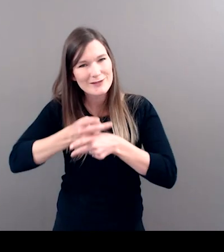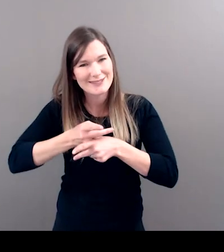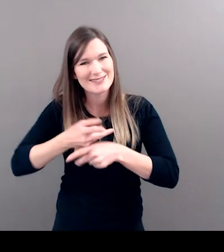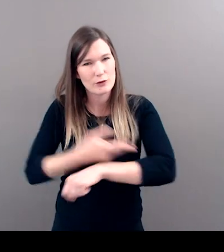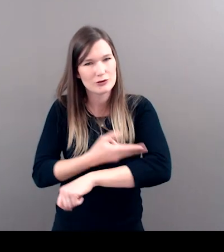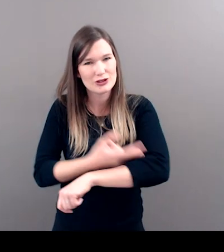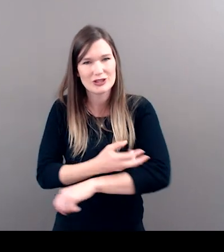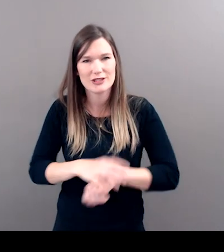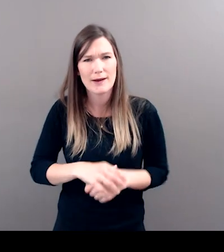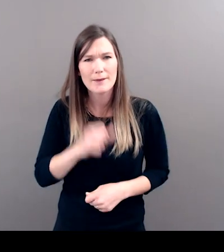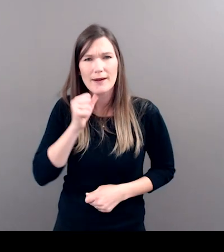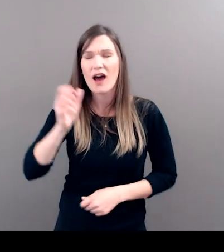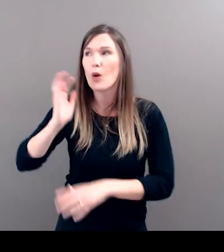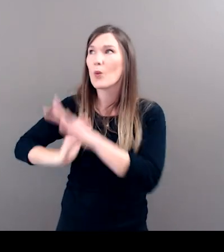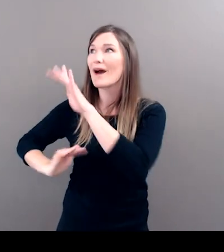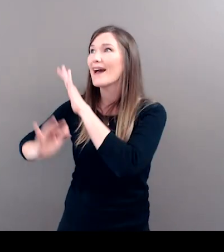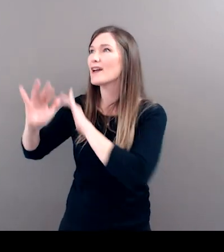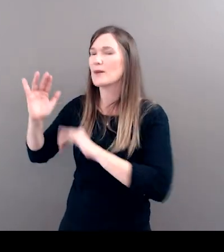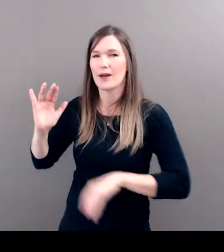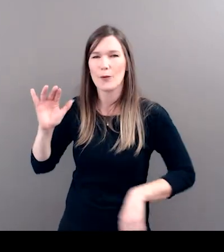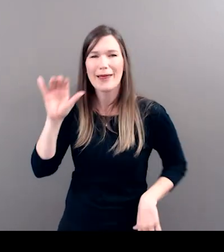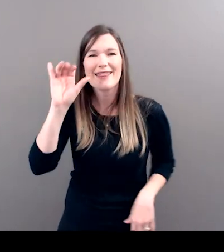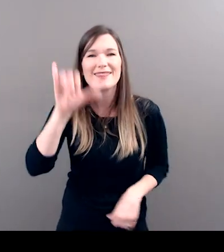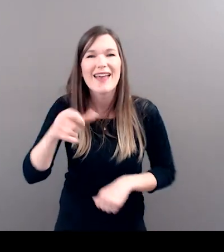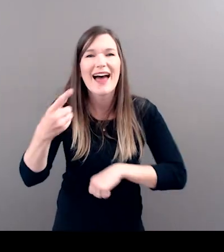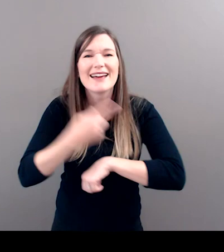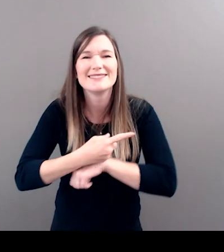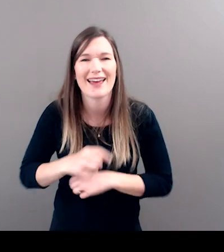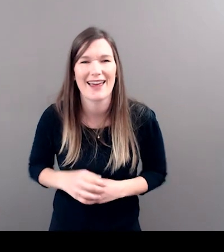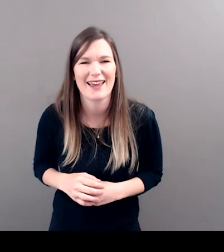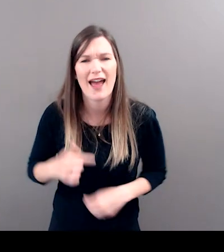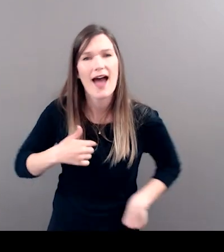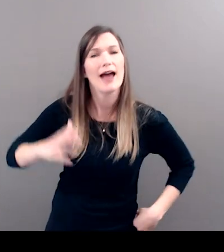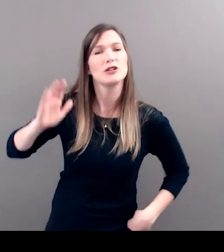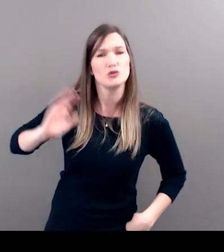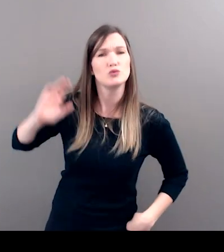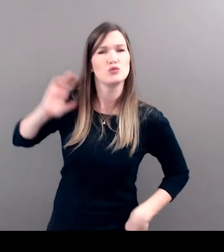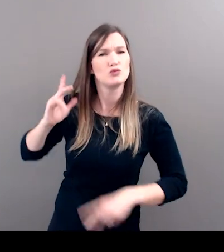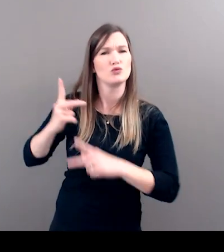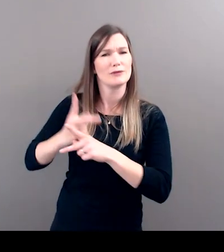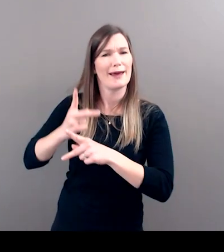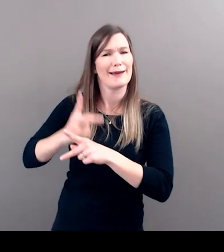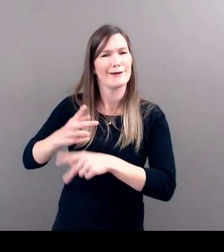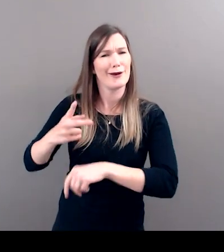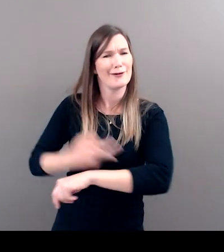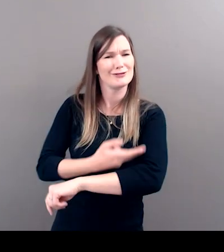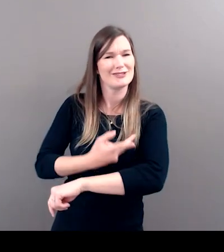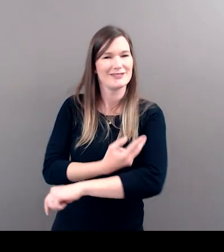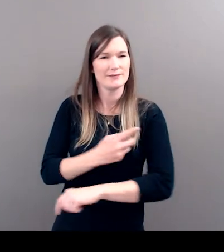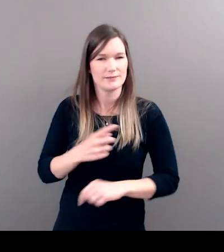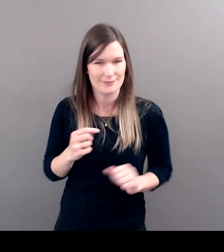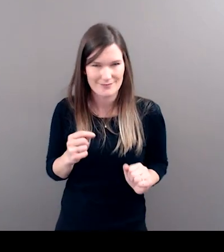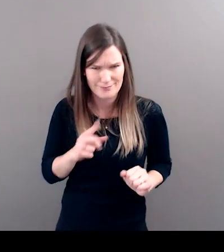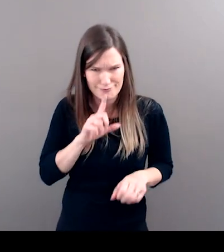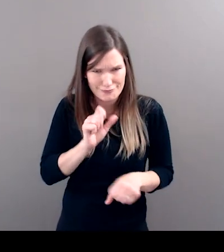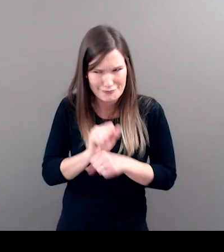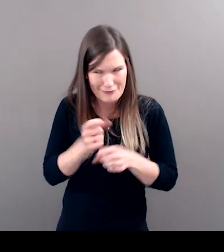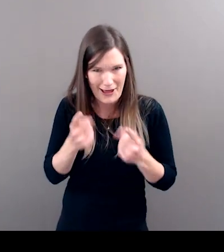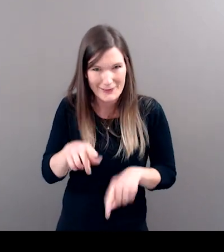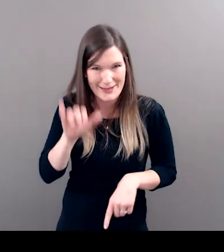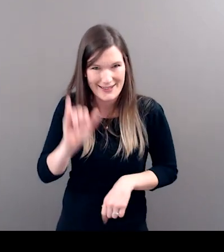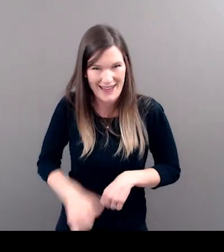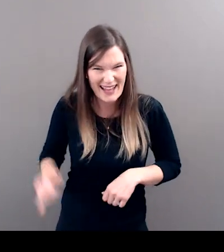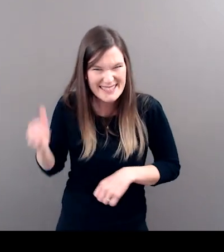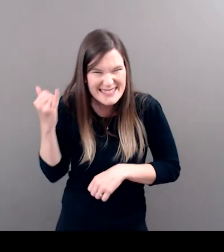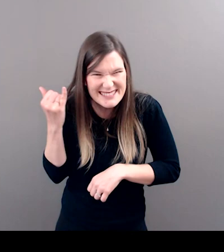That day. So let's set the scene. David's brothers are out there at war. He's taking care of his sheep, feeding the sheep, doing his thing. And